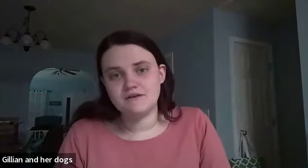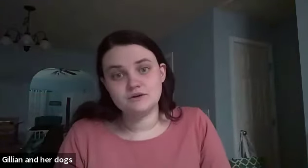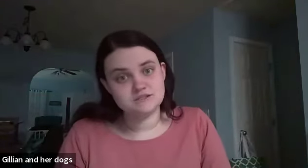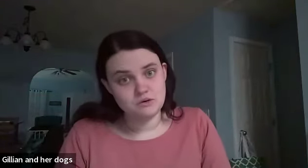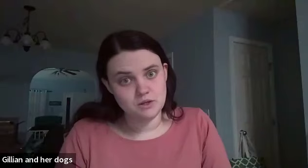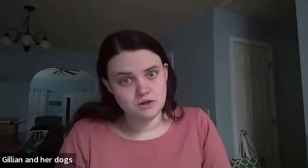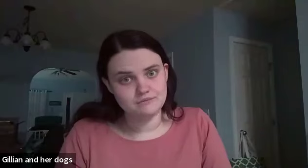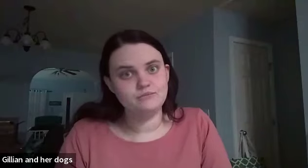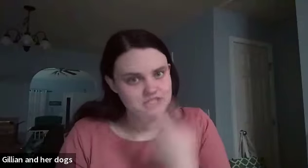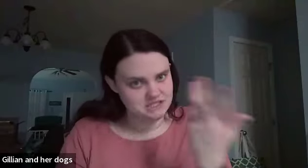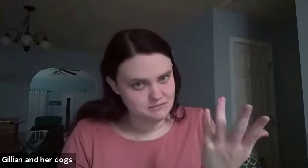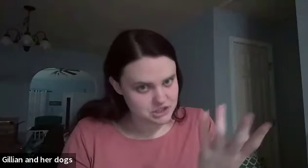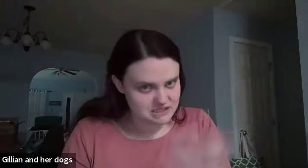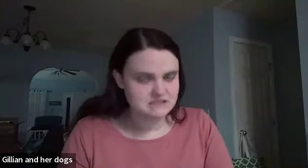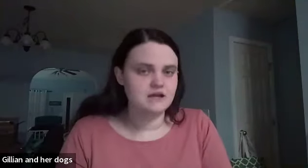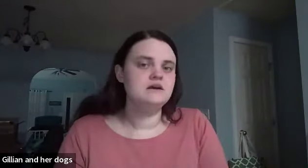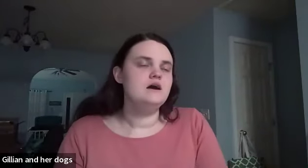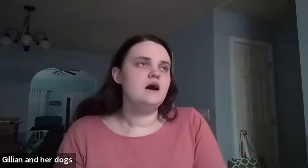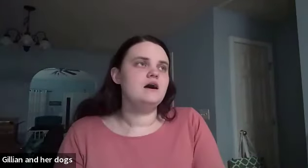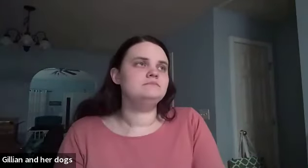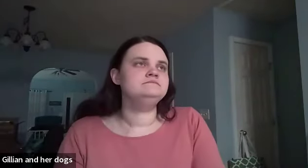off or smoke alarm, which is an emergency sign, um,